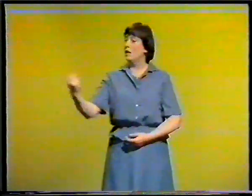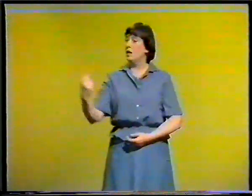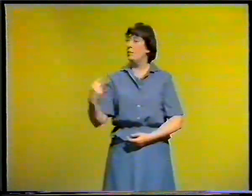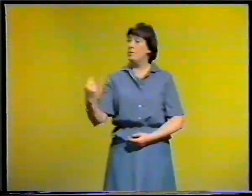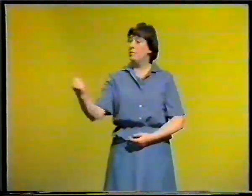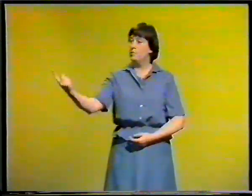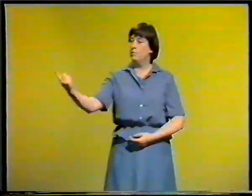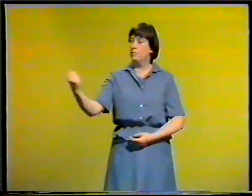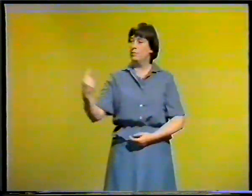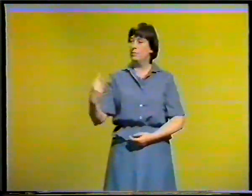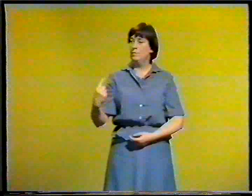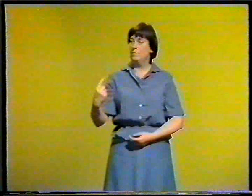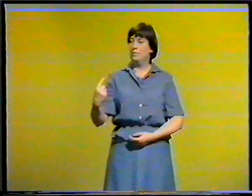Come.